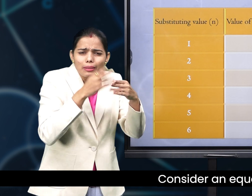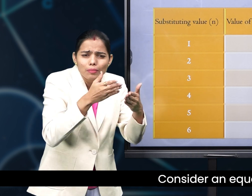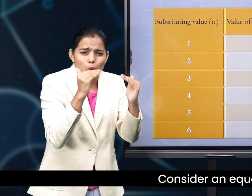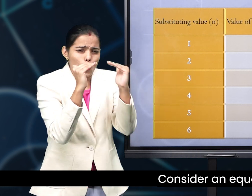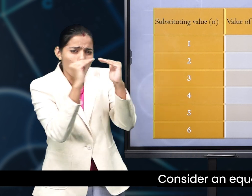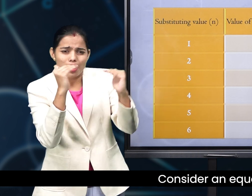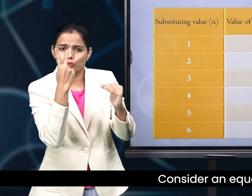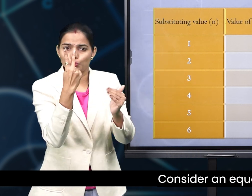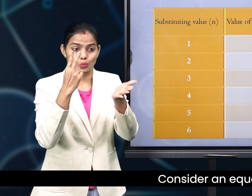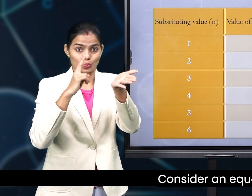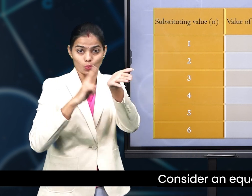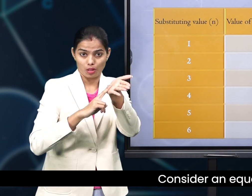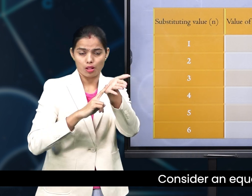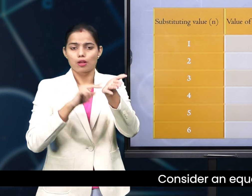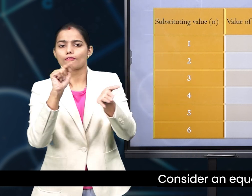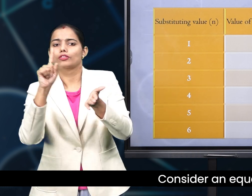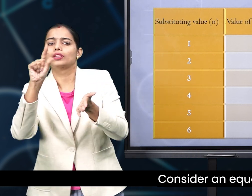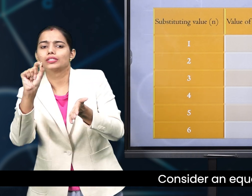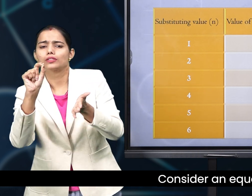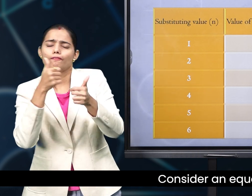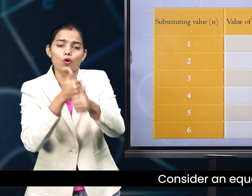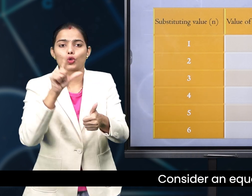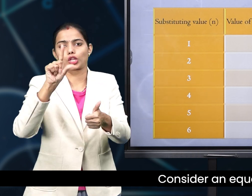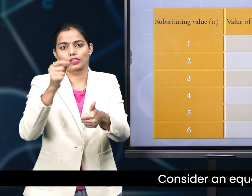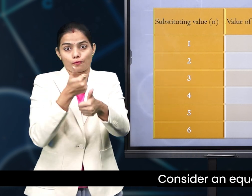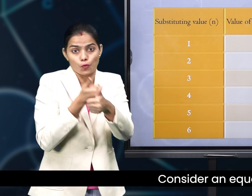Consider an equation 2n is equal to 10.